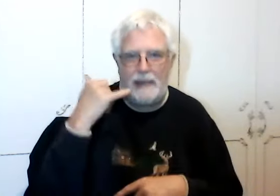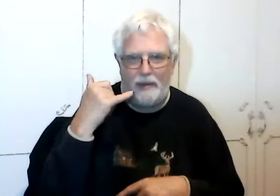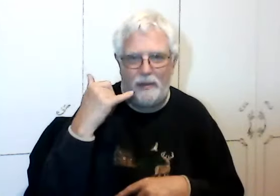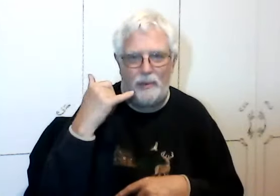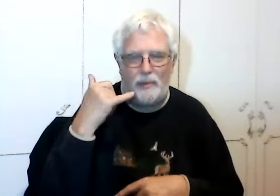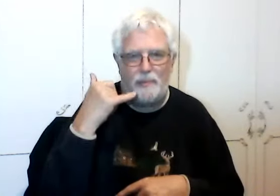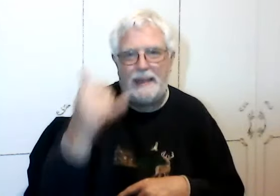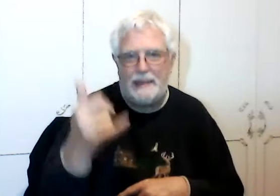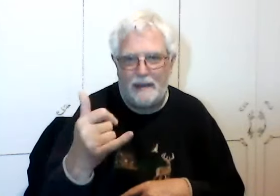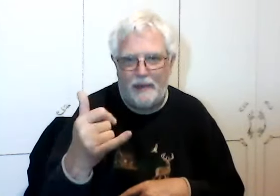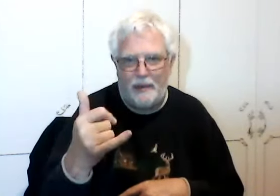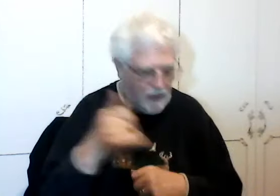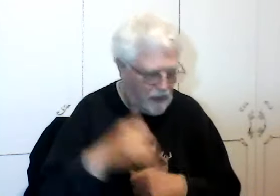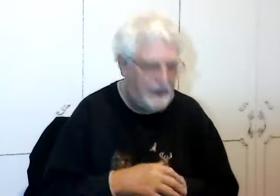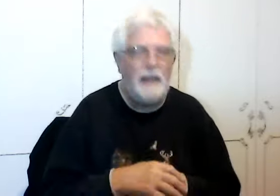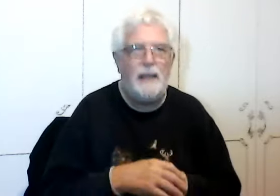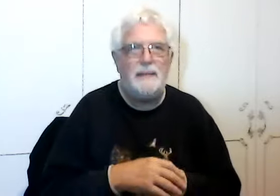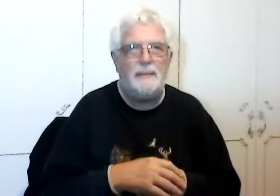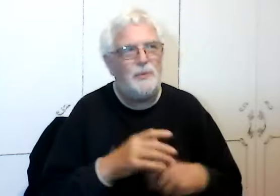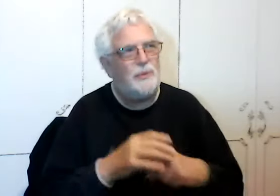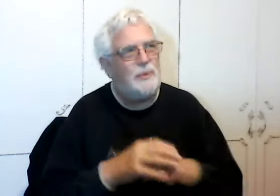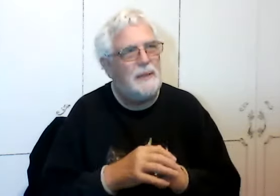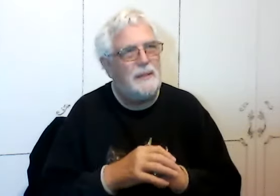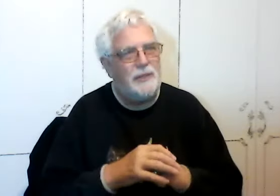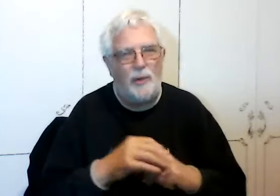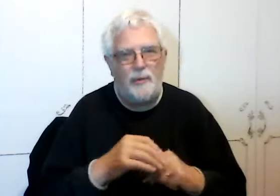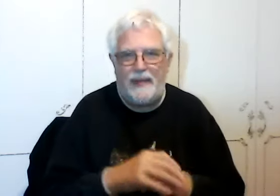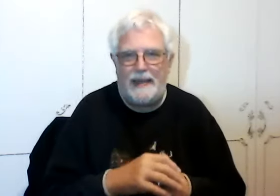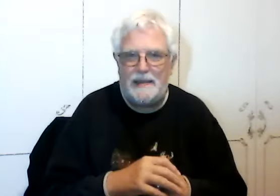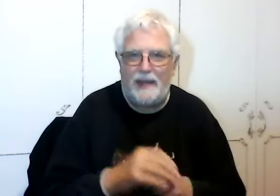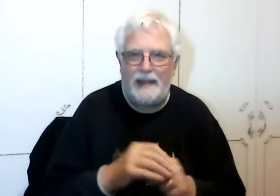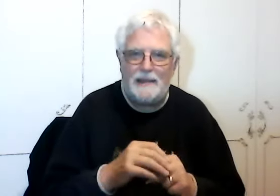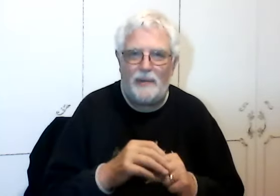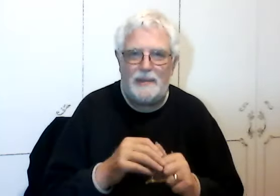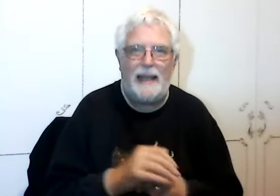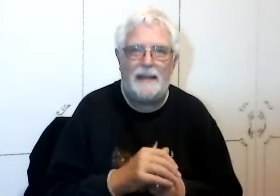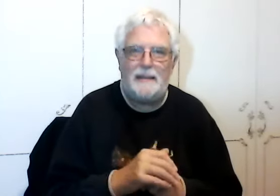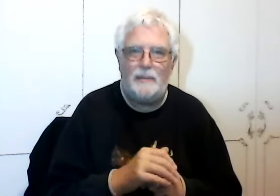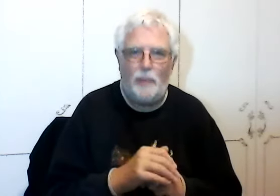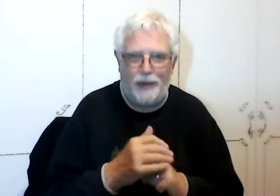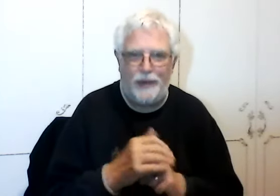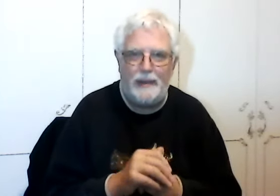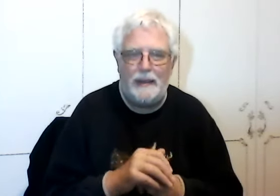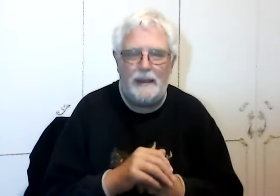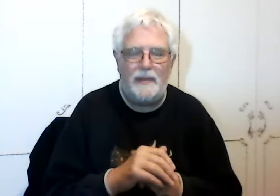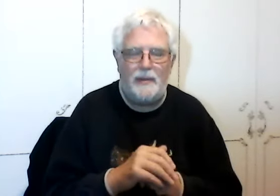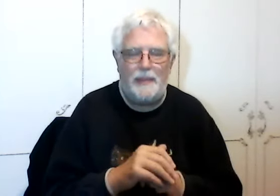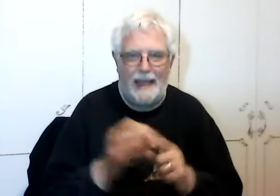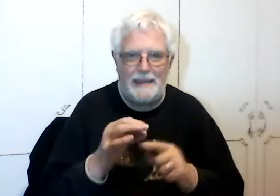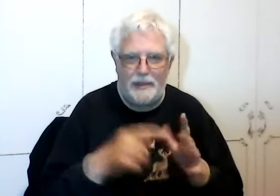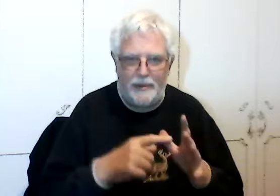telephone calls, make telephone calls. So it's all non-face-to-face contact work that PAs do.